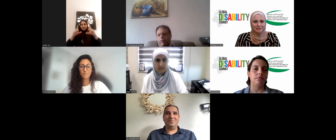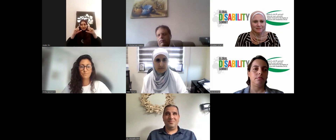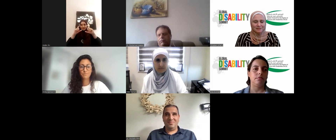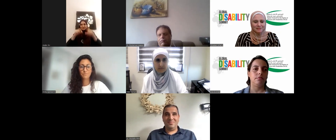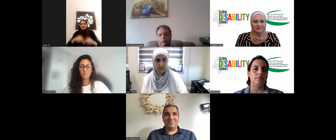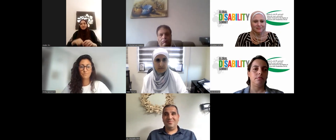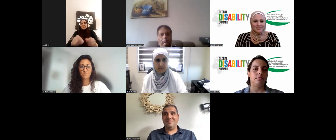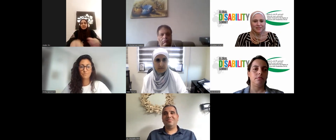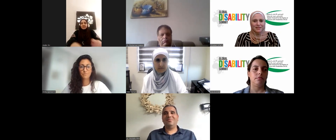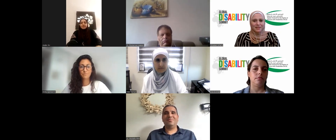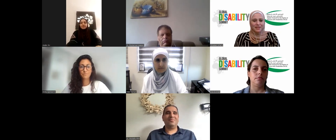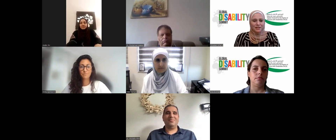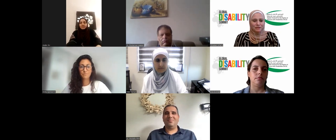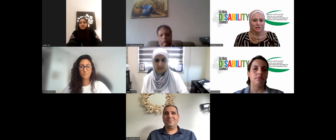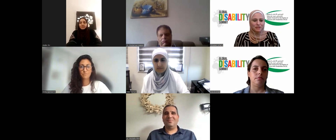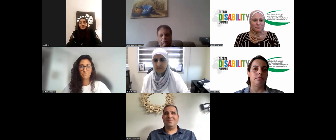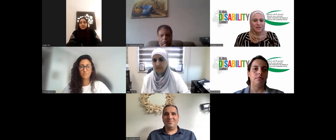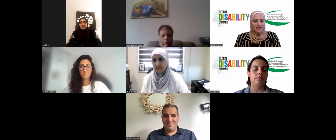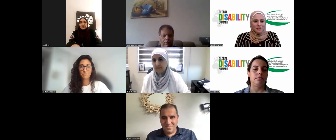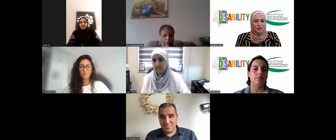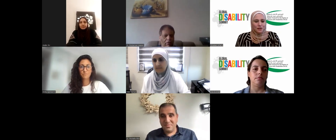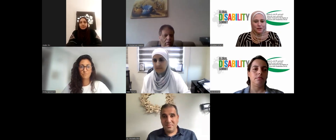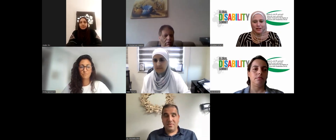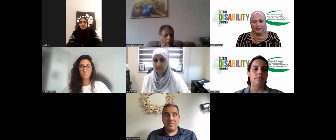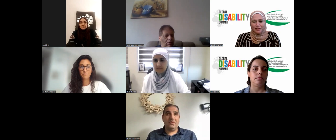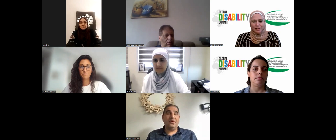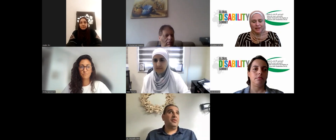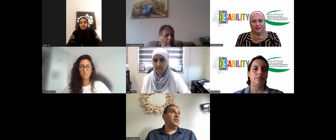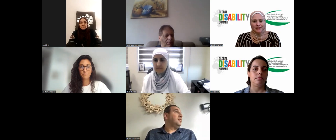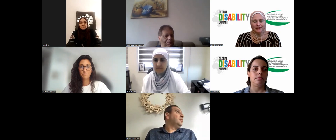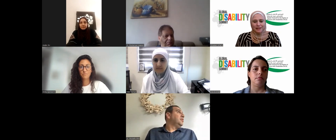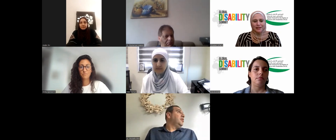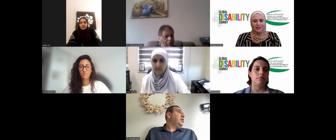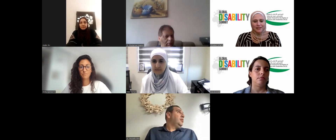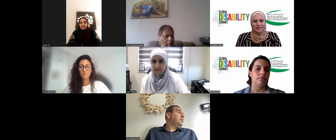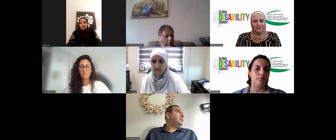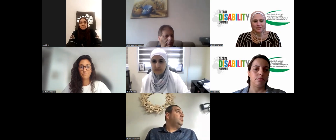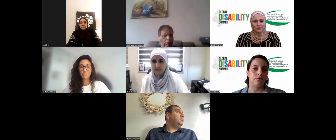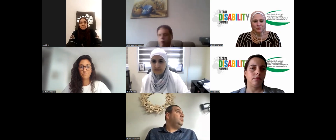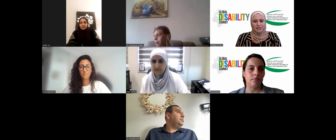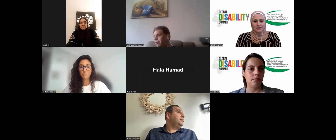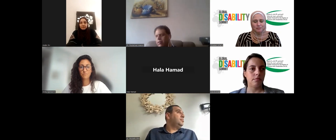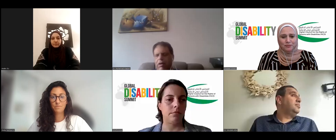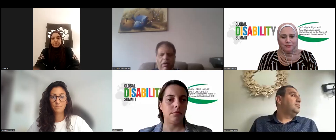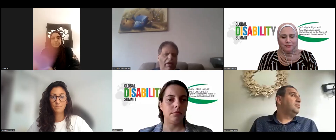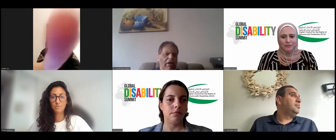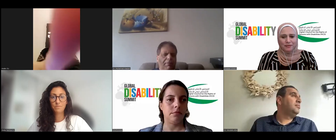each and kindly every one of open you? your cameras in order to take a photo? Dr.